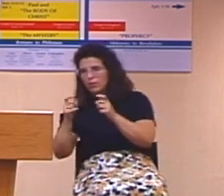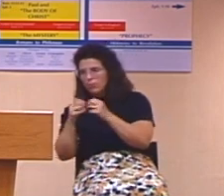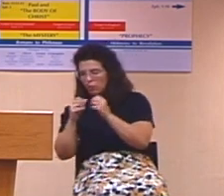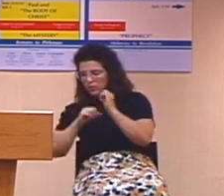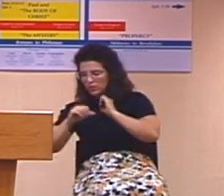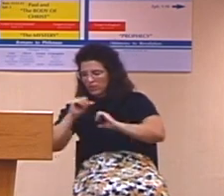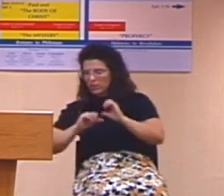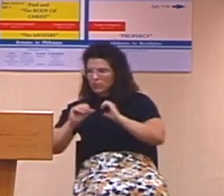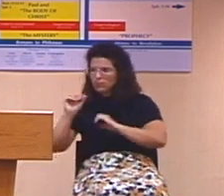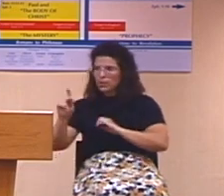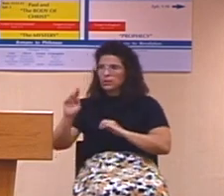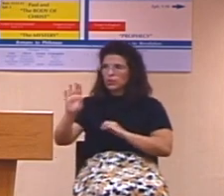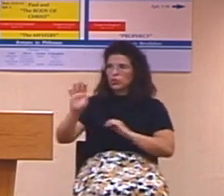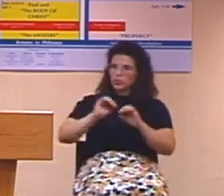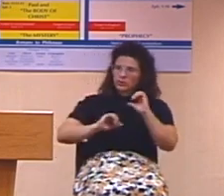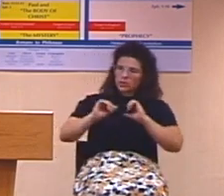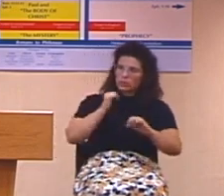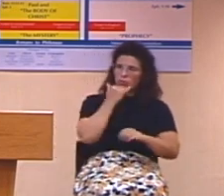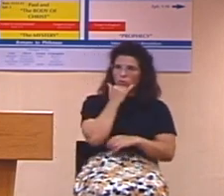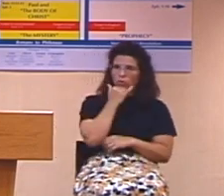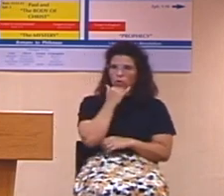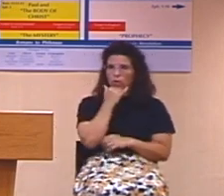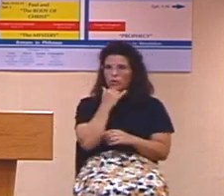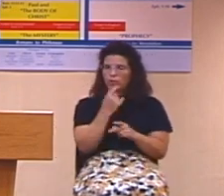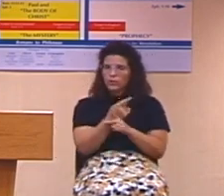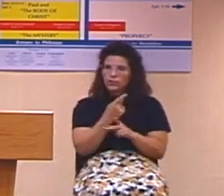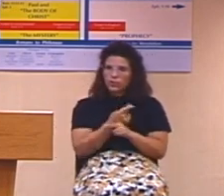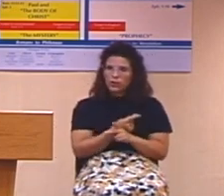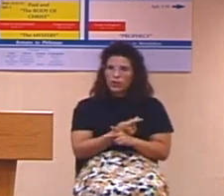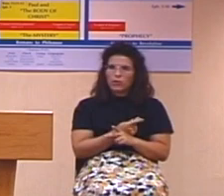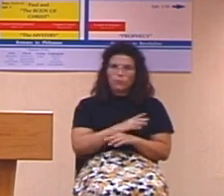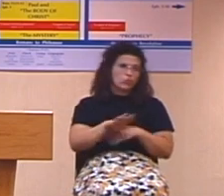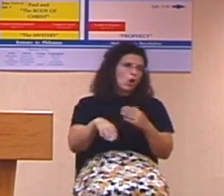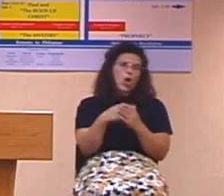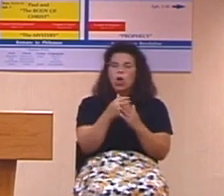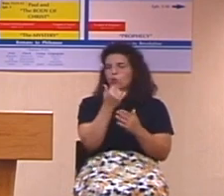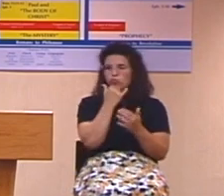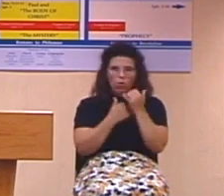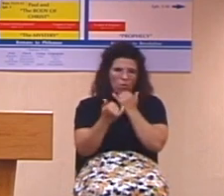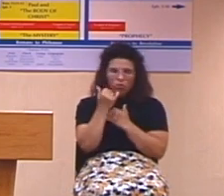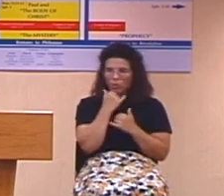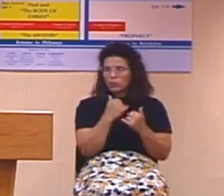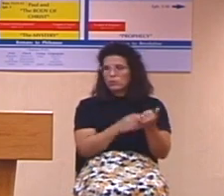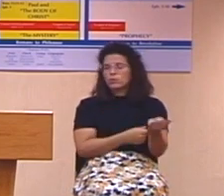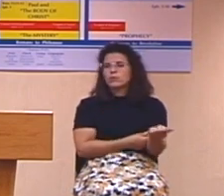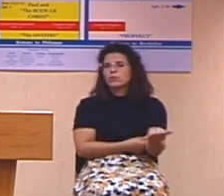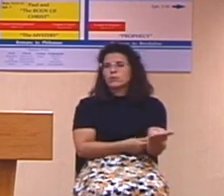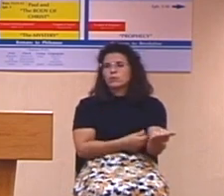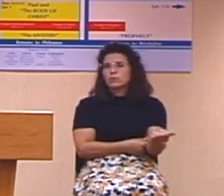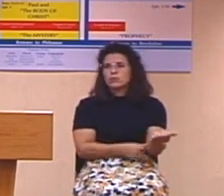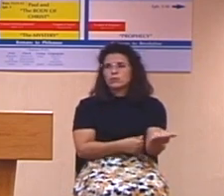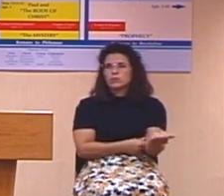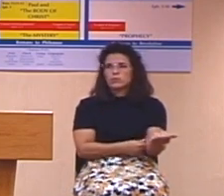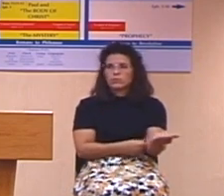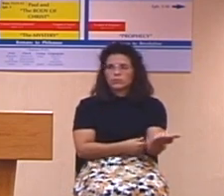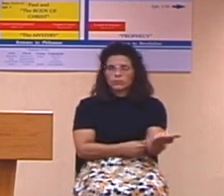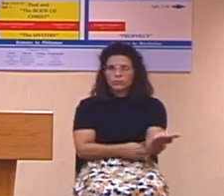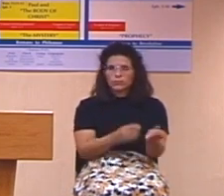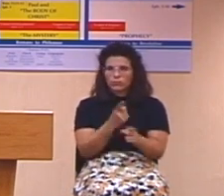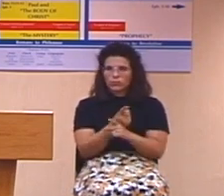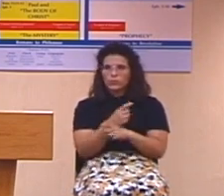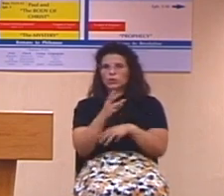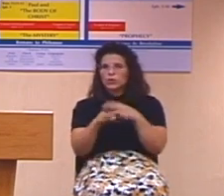science back that her science was wrong. Come to find out, you know what? It was all wrong. Duh. It's